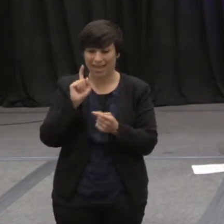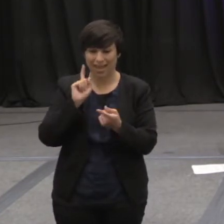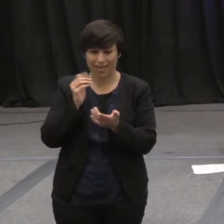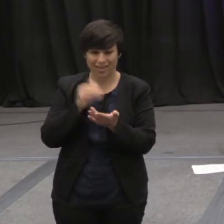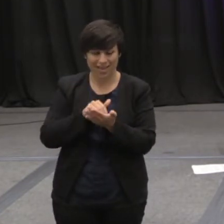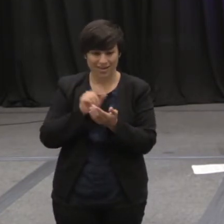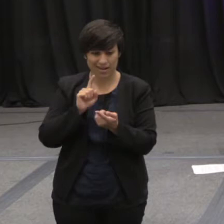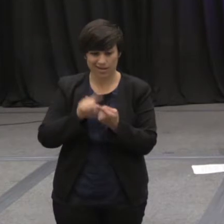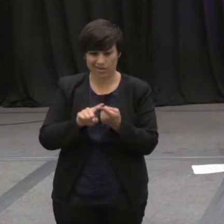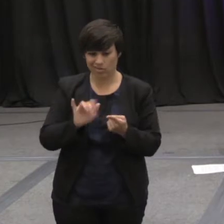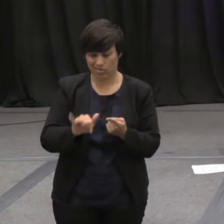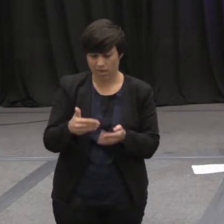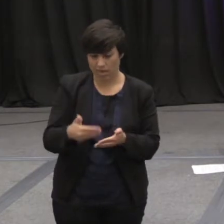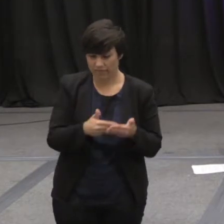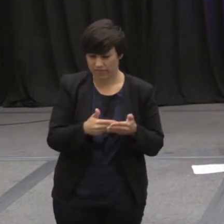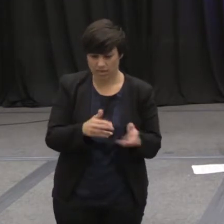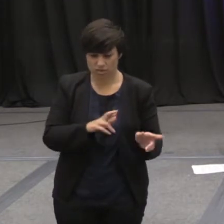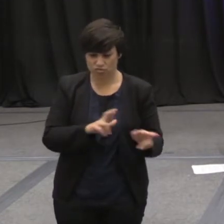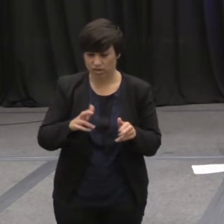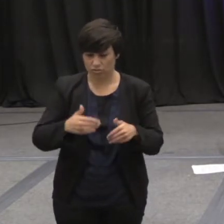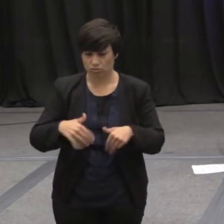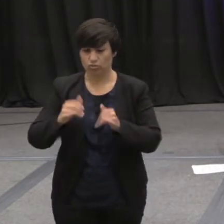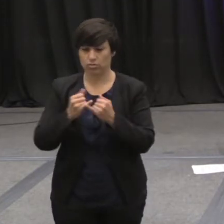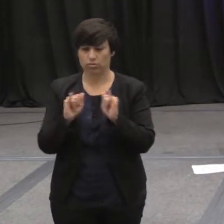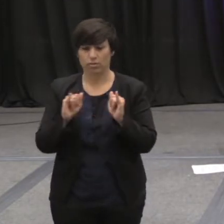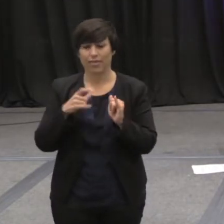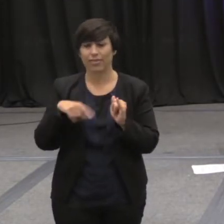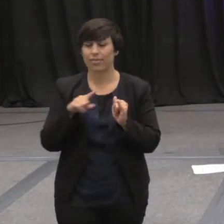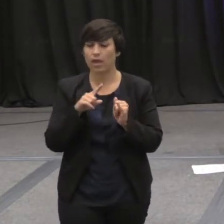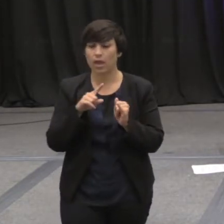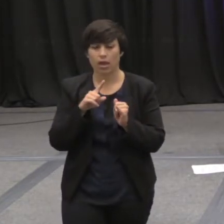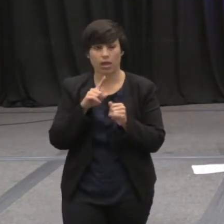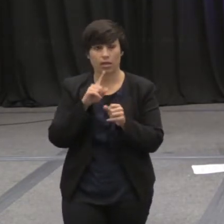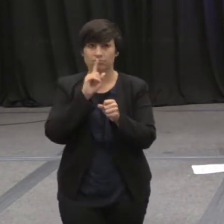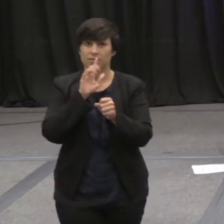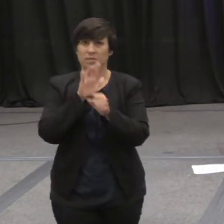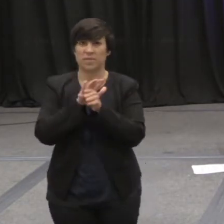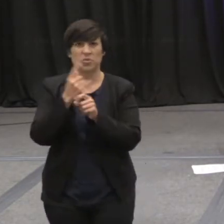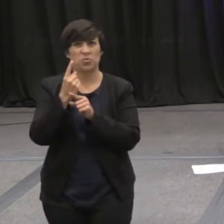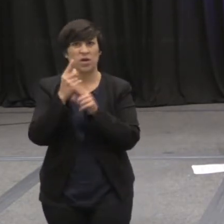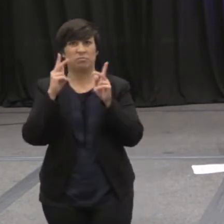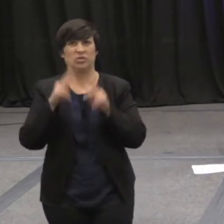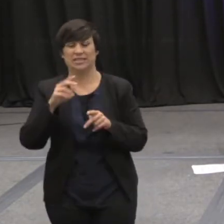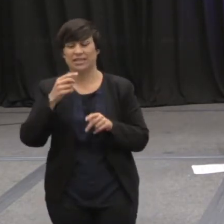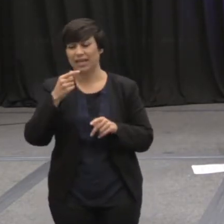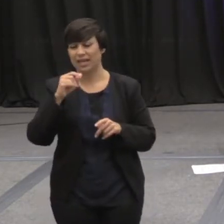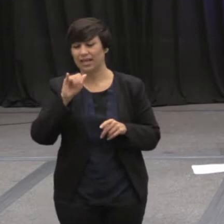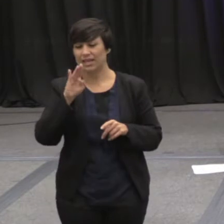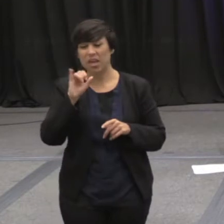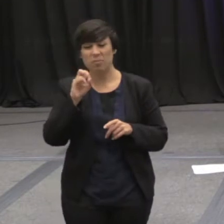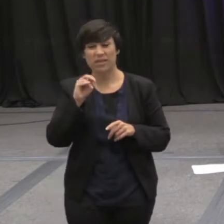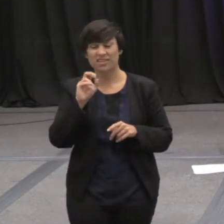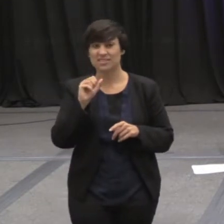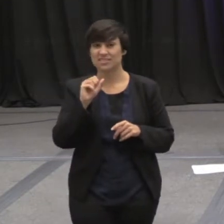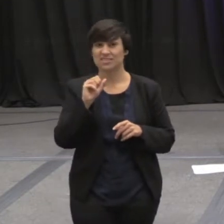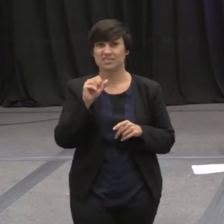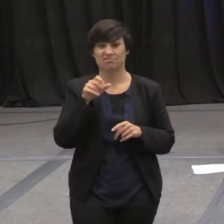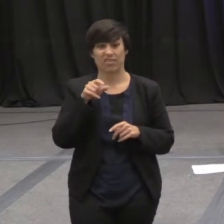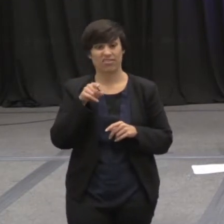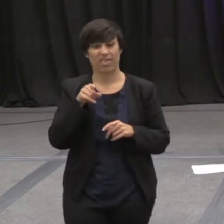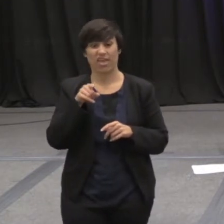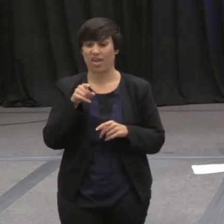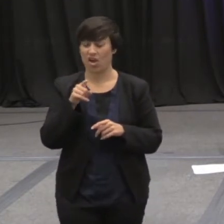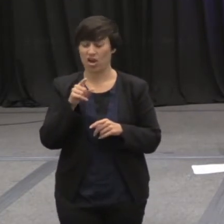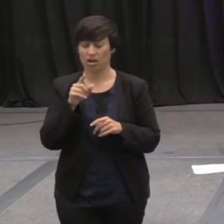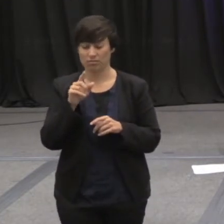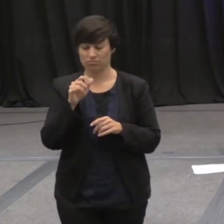is ready to go. So they're super monogamous. Gibbons are like way monogamous. And they have sex during their mating